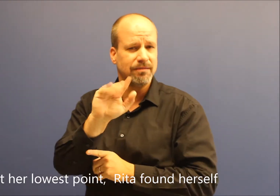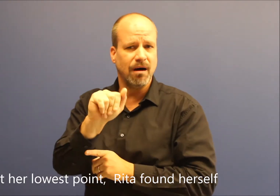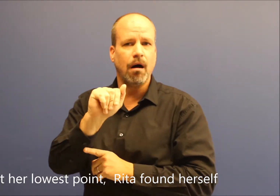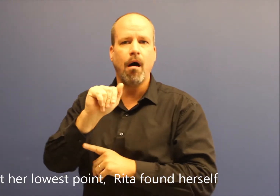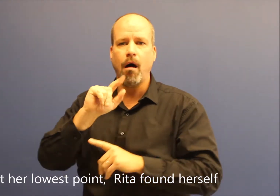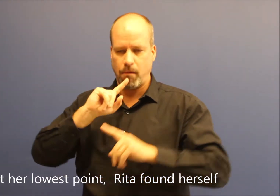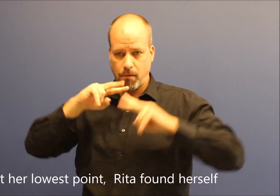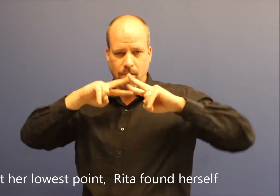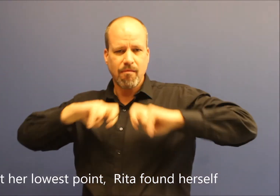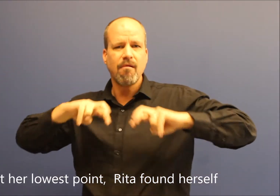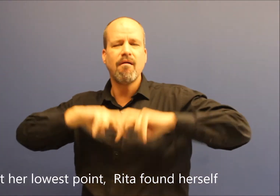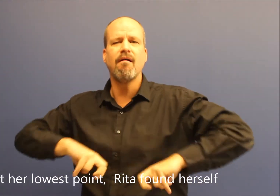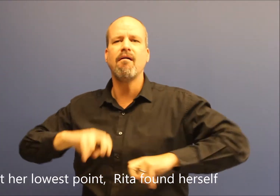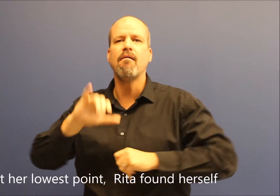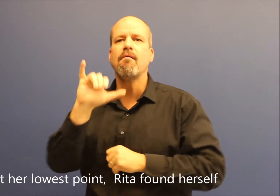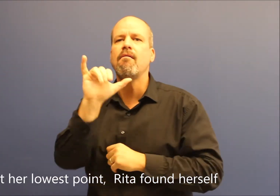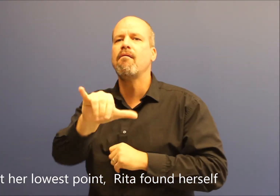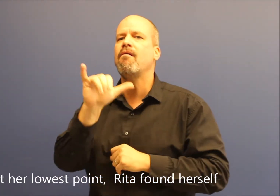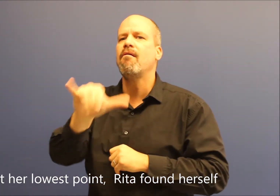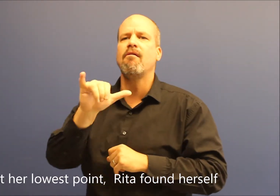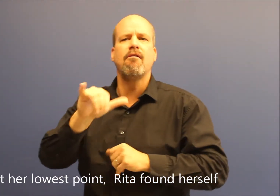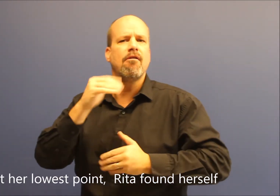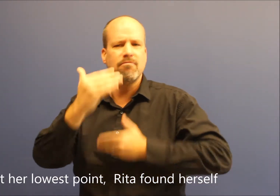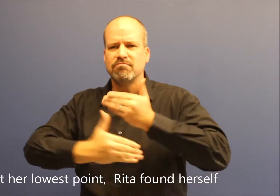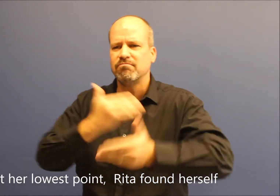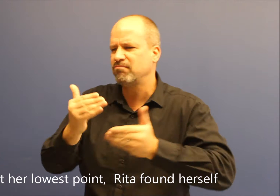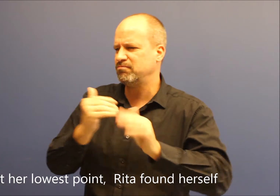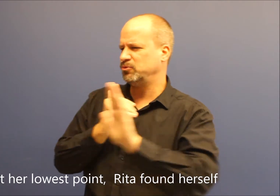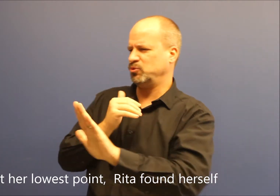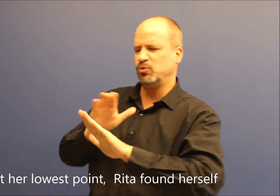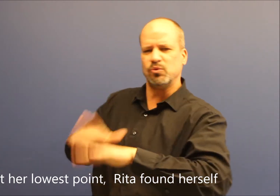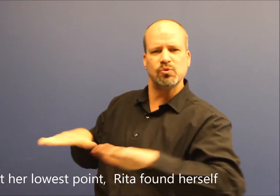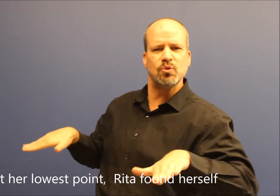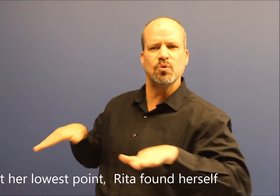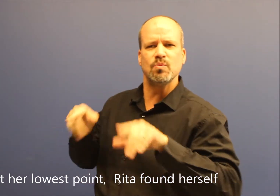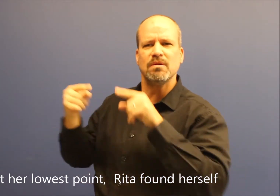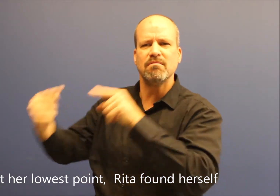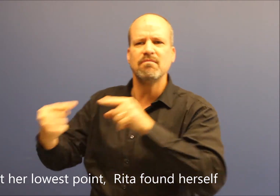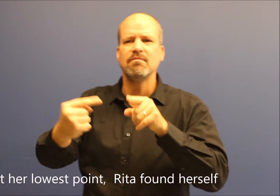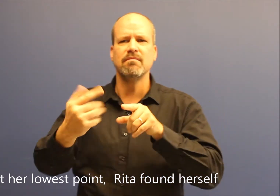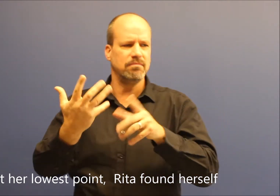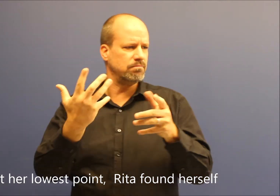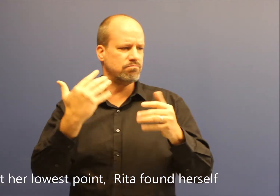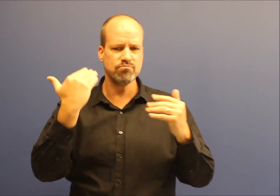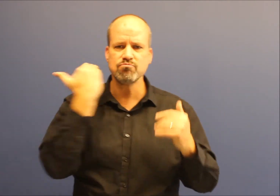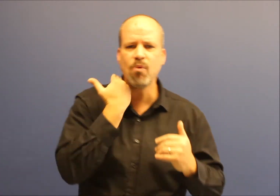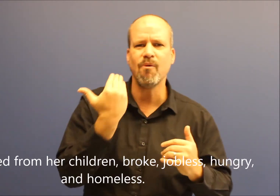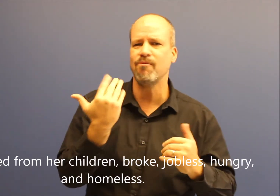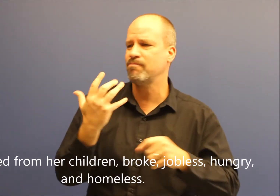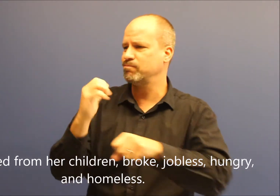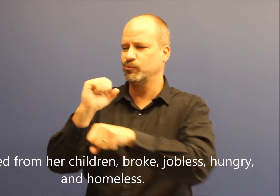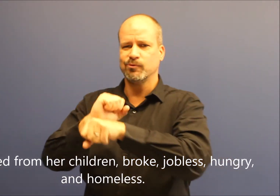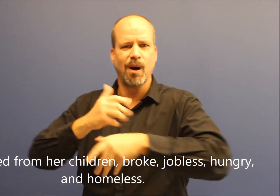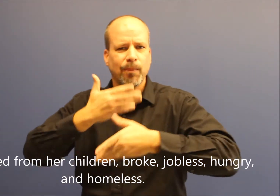At her lowest point, Rita found herself estranged from her children,